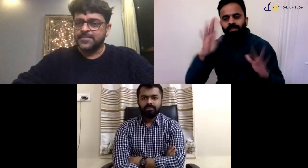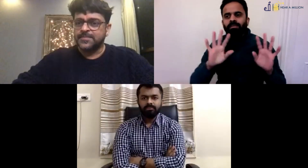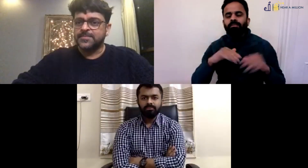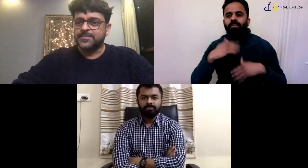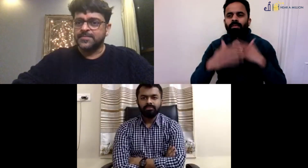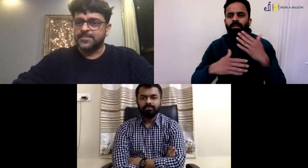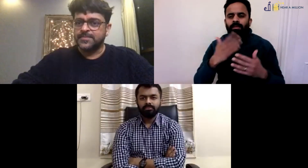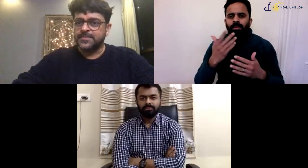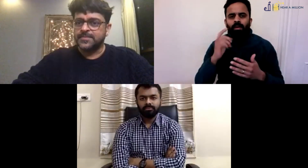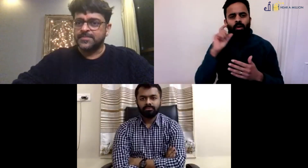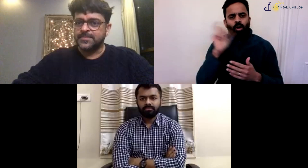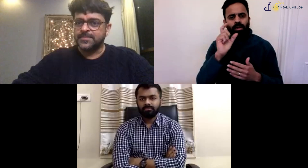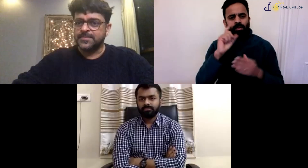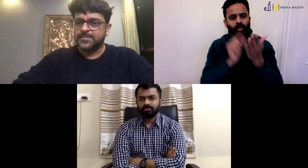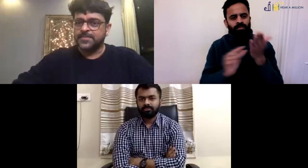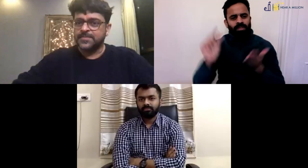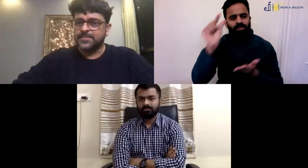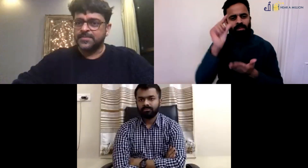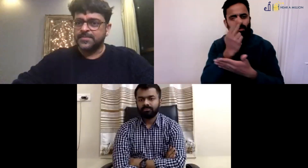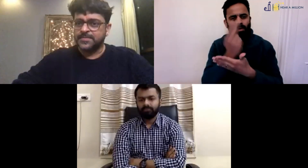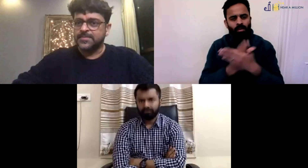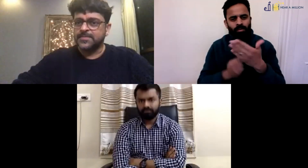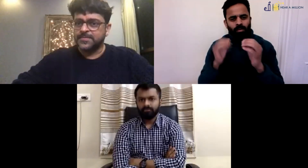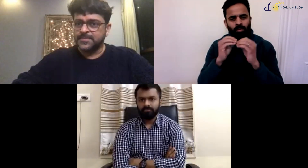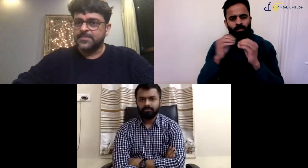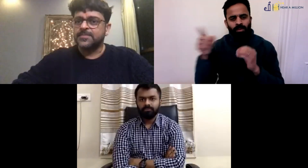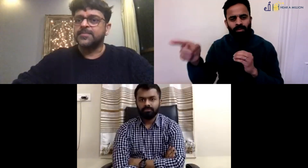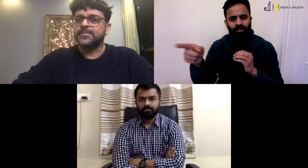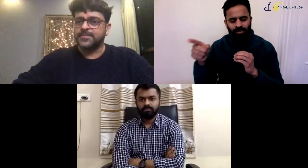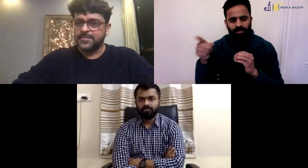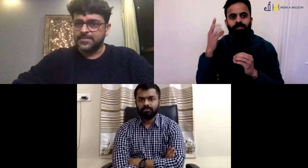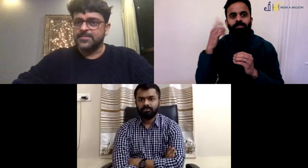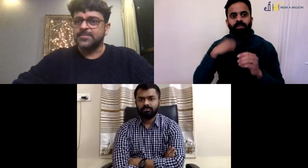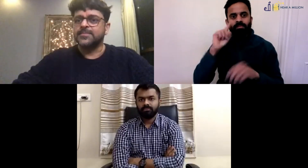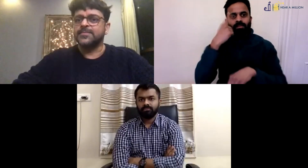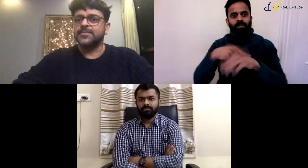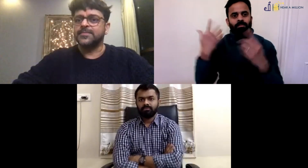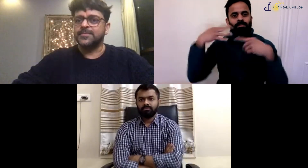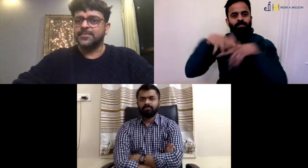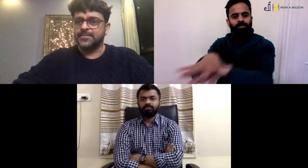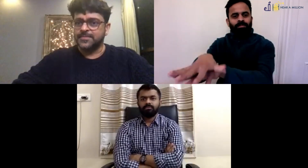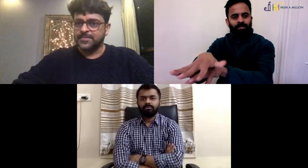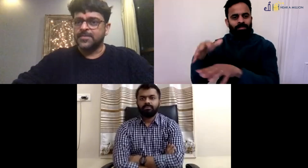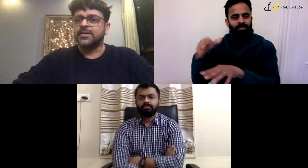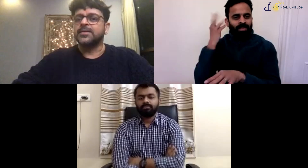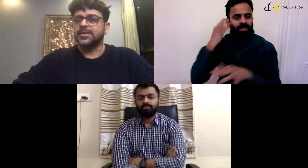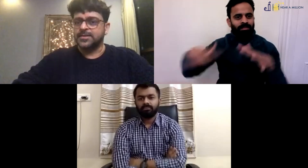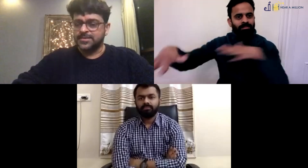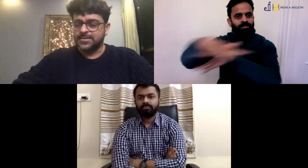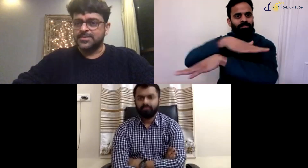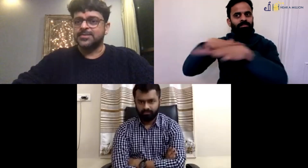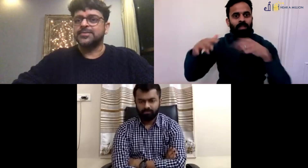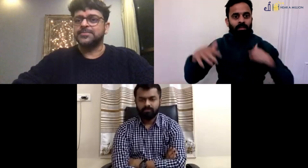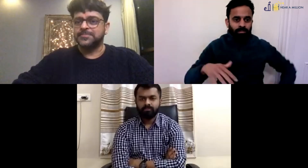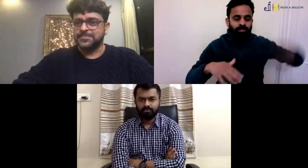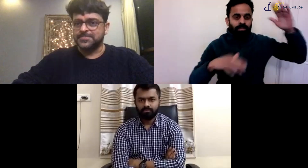that. And in colleges, and I joined the University of Arts in Mumbai, and that's the first time it was a